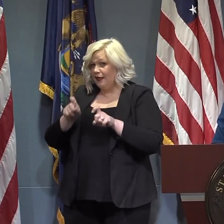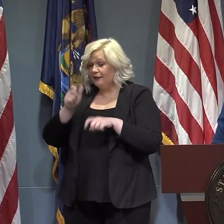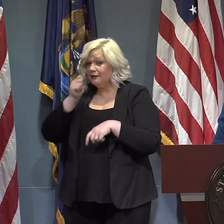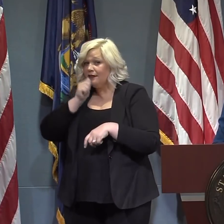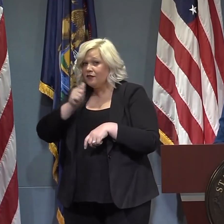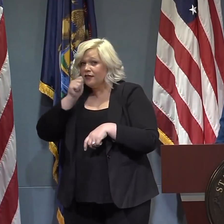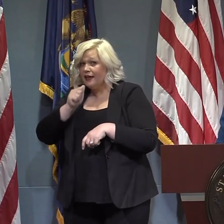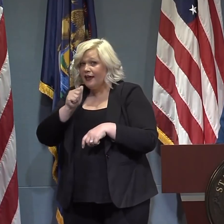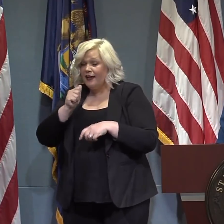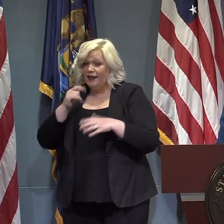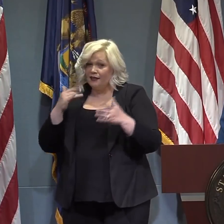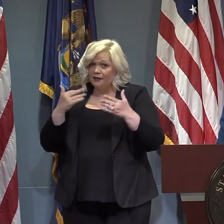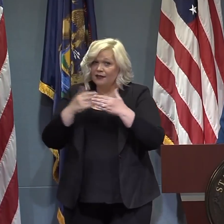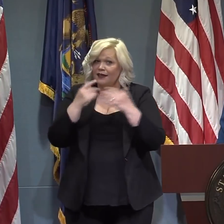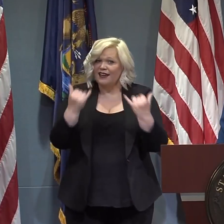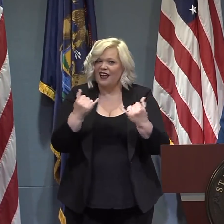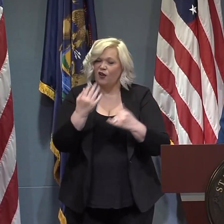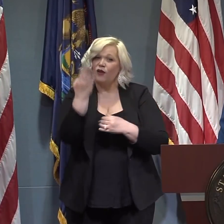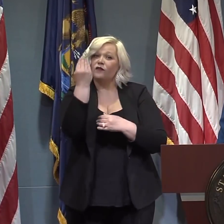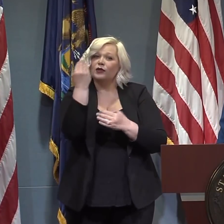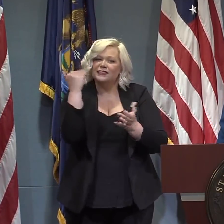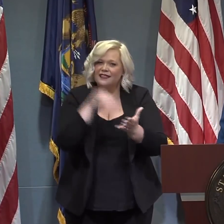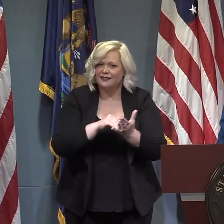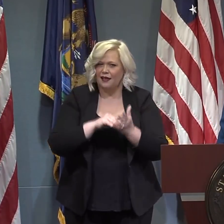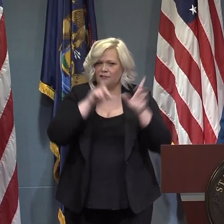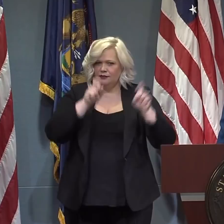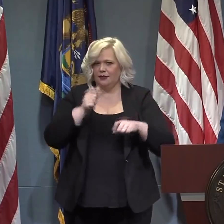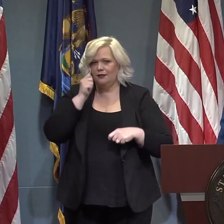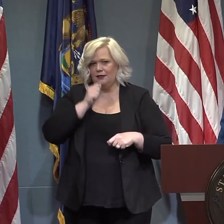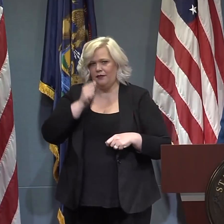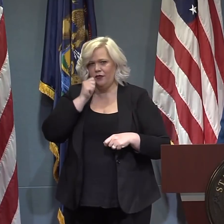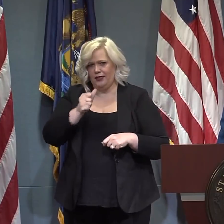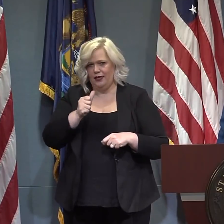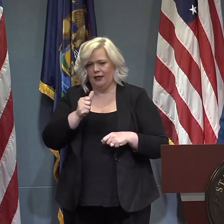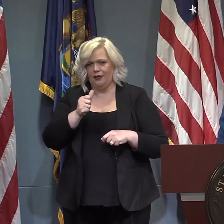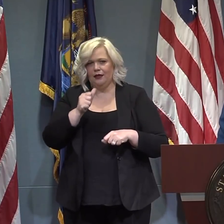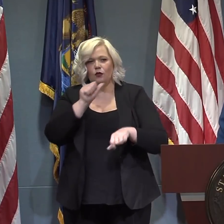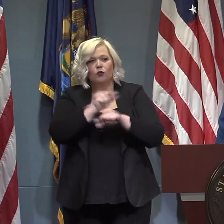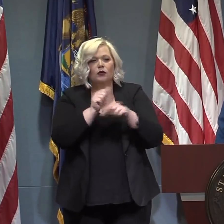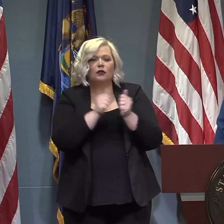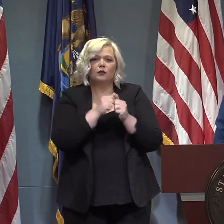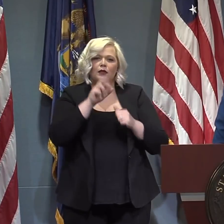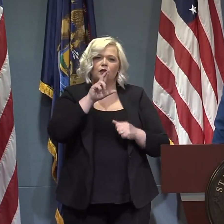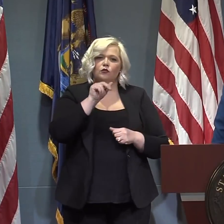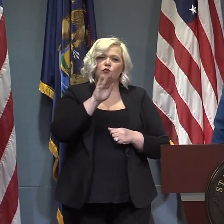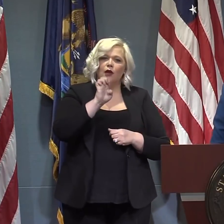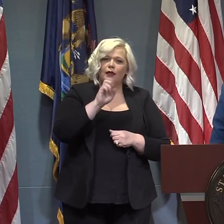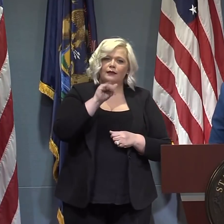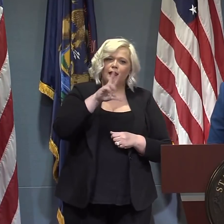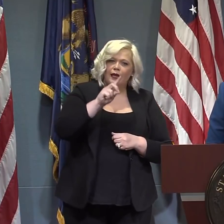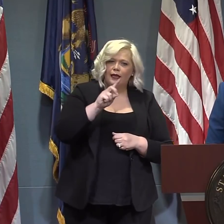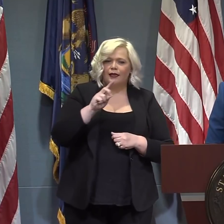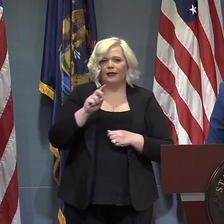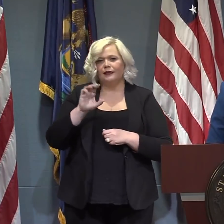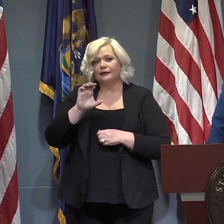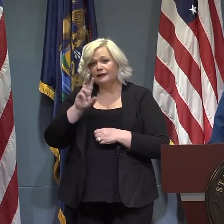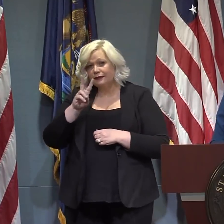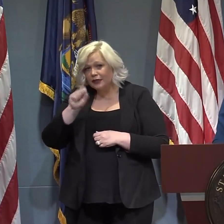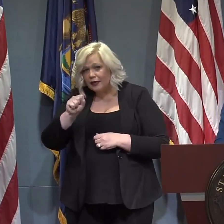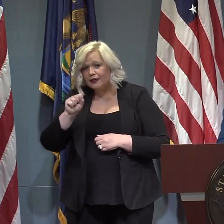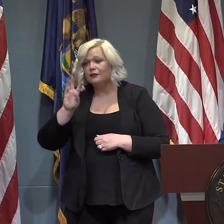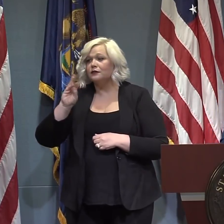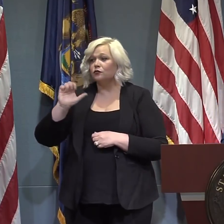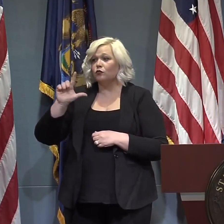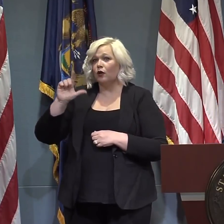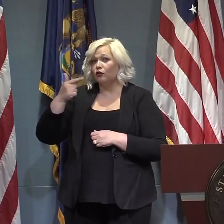14,000. We've done this through partnerships with businesses like Rite Aid and CVS and Walgreens, with the help of our